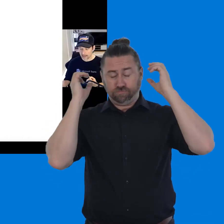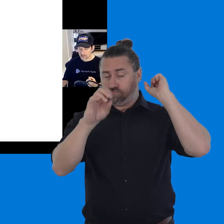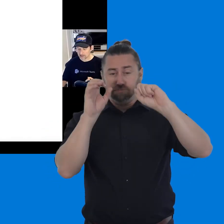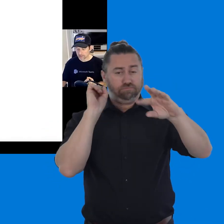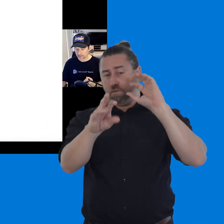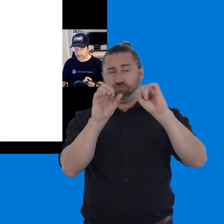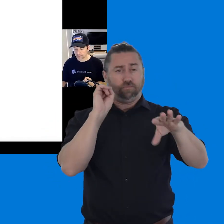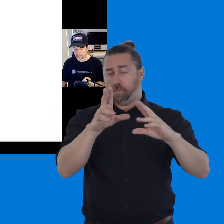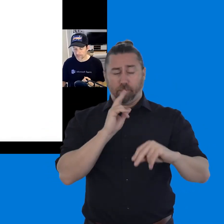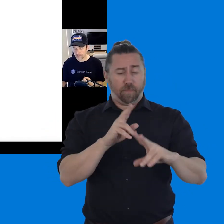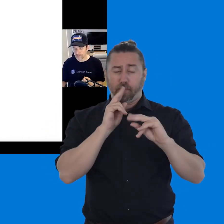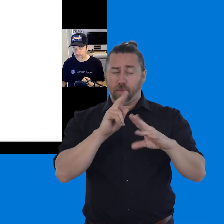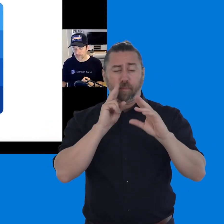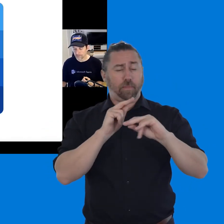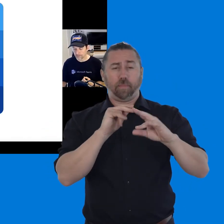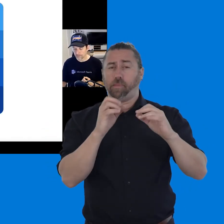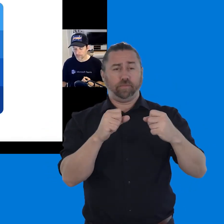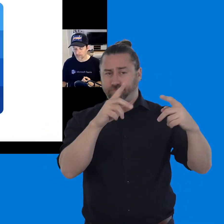onto text.